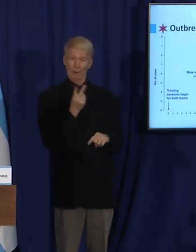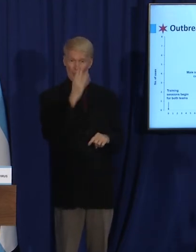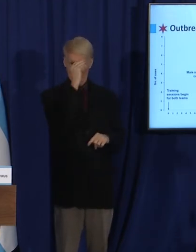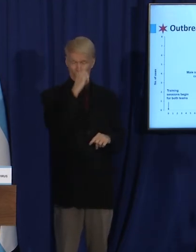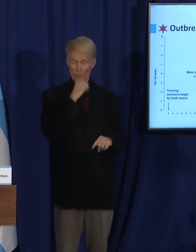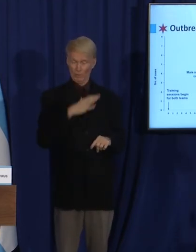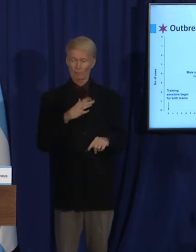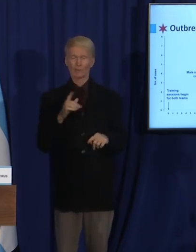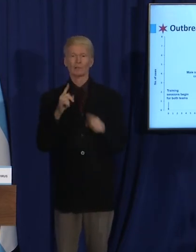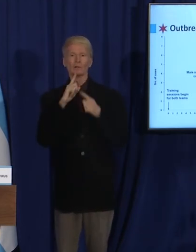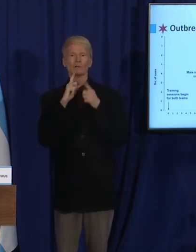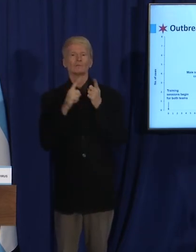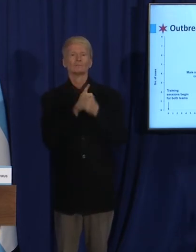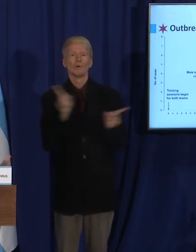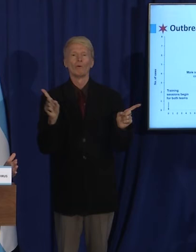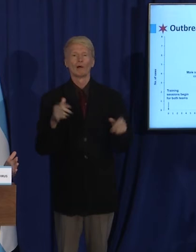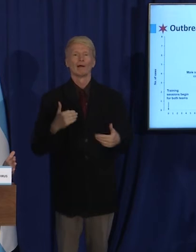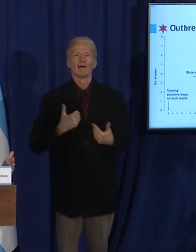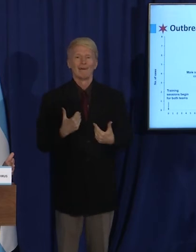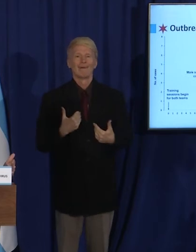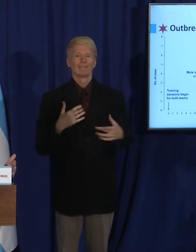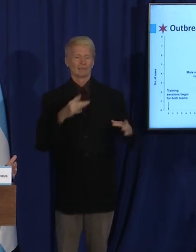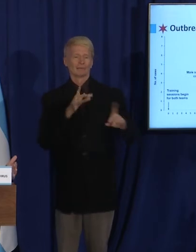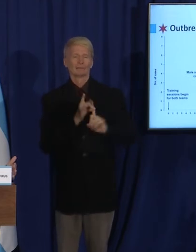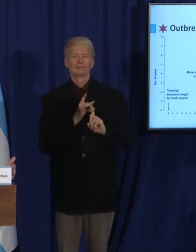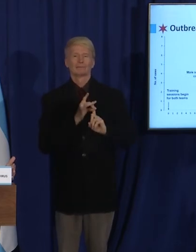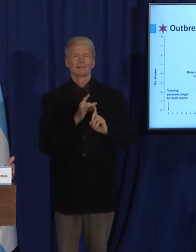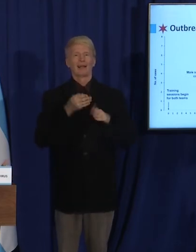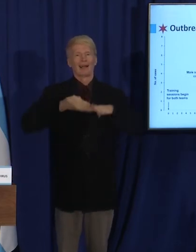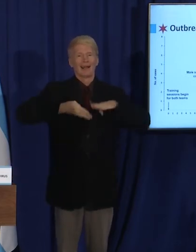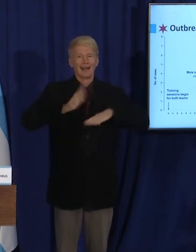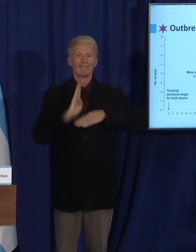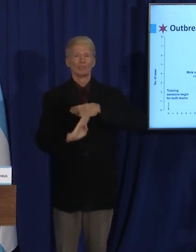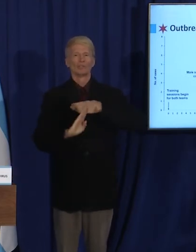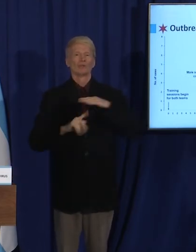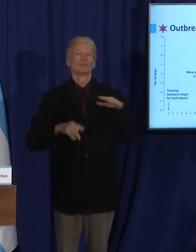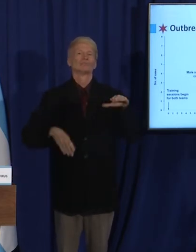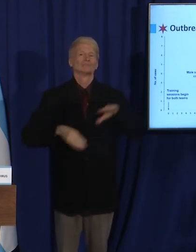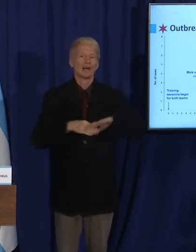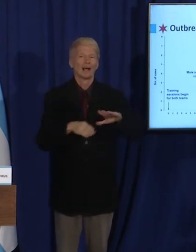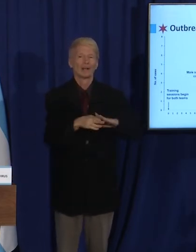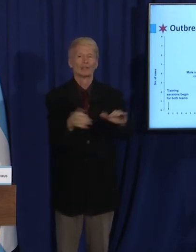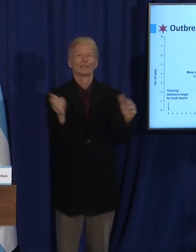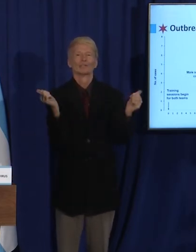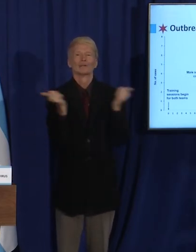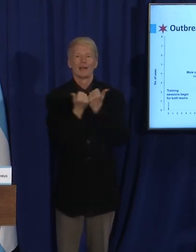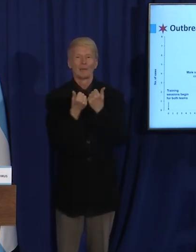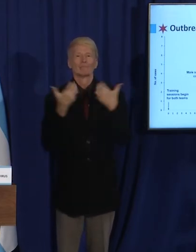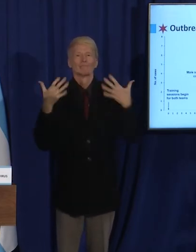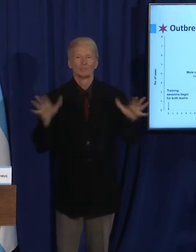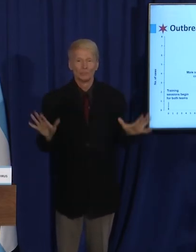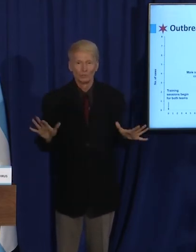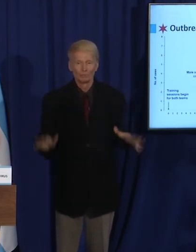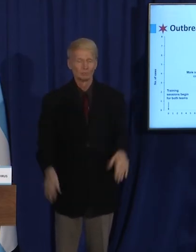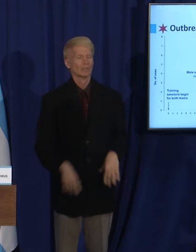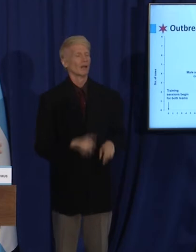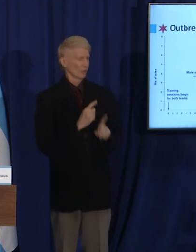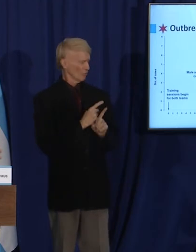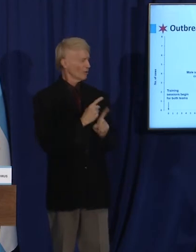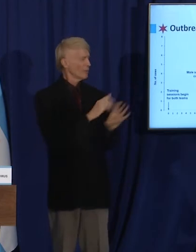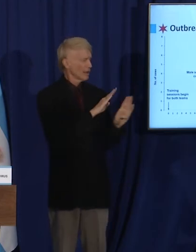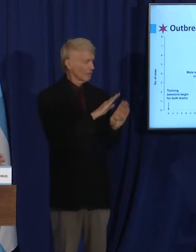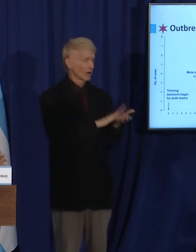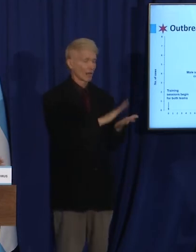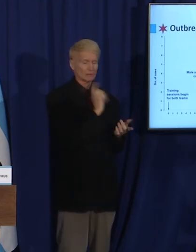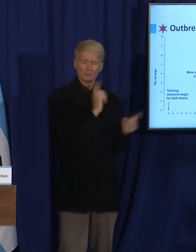co-ed soccer match. Absolutely, the university did all the right things here. Isolated the player, instructed eventually both